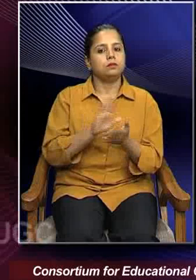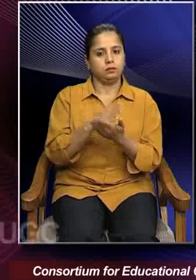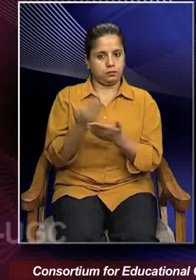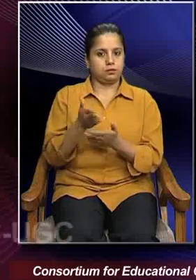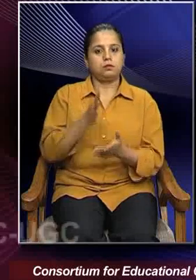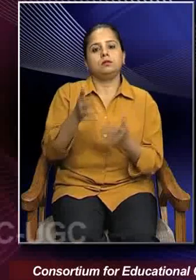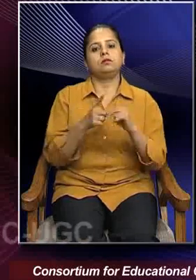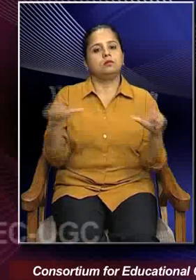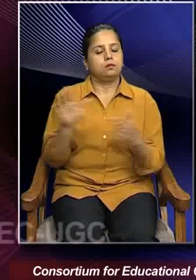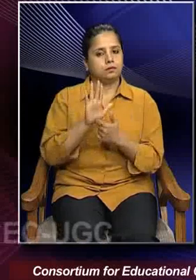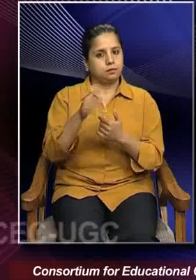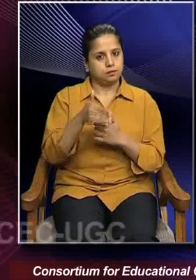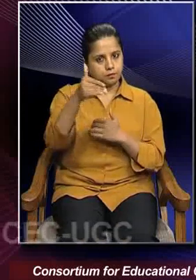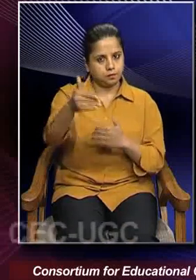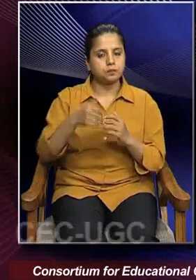sign language.